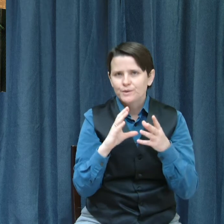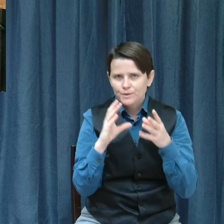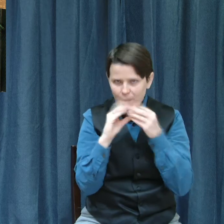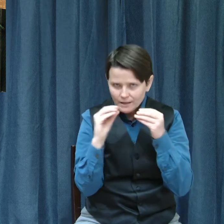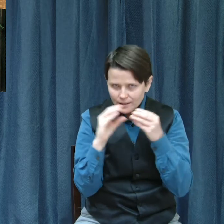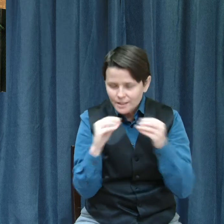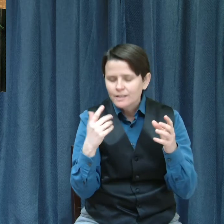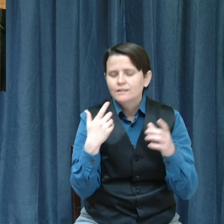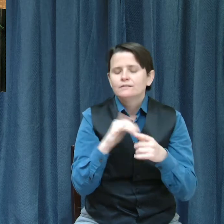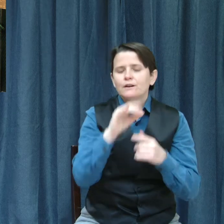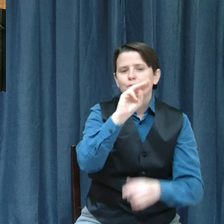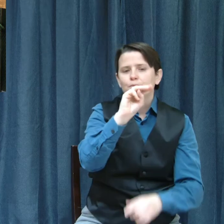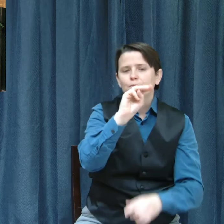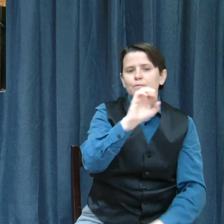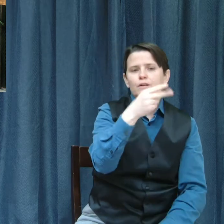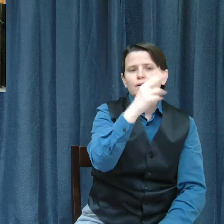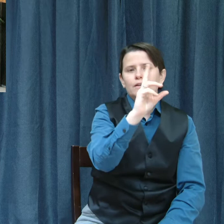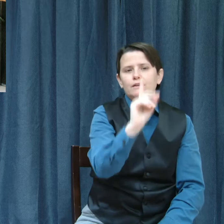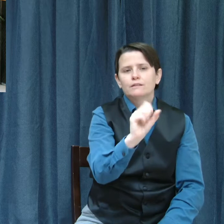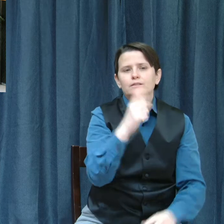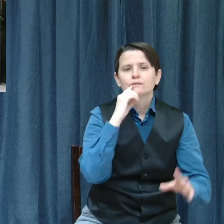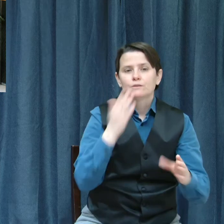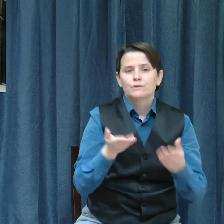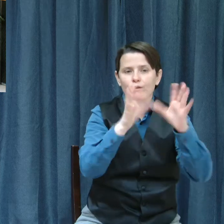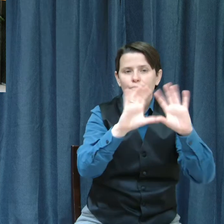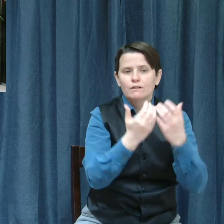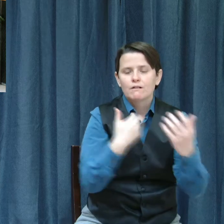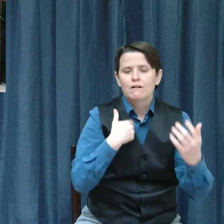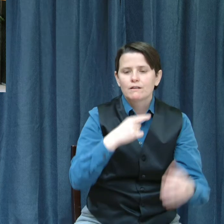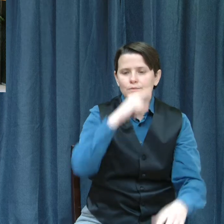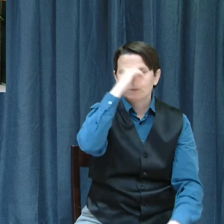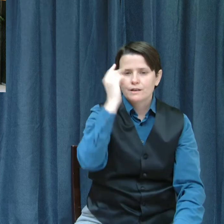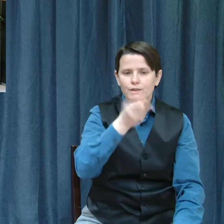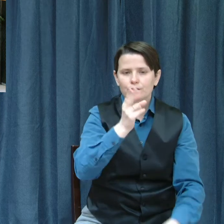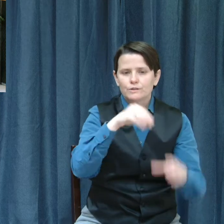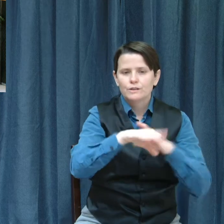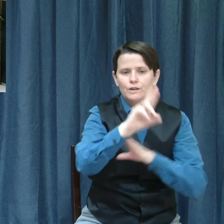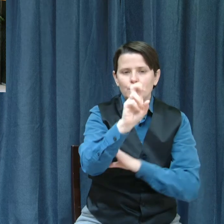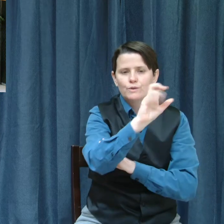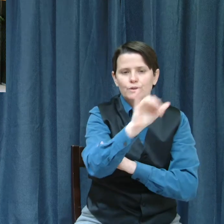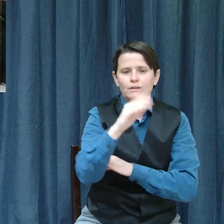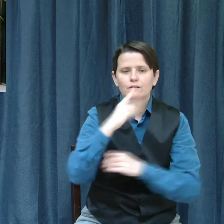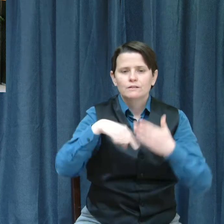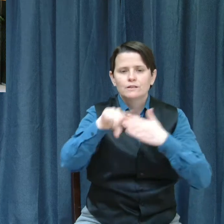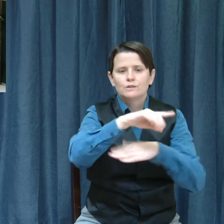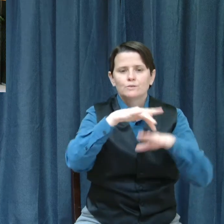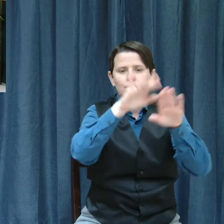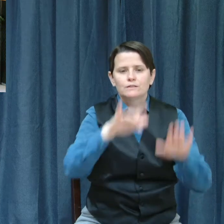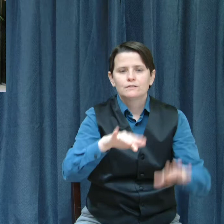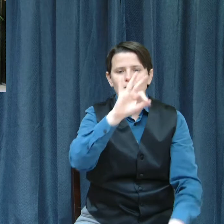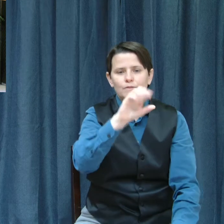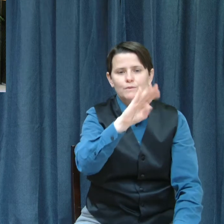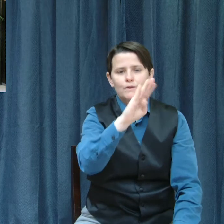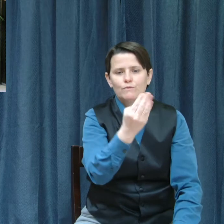be offering a class, Black History in Unity, that will be next Sunday, February 14th. It's a wonderful way to spend Valentine's Day